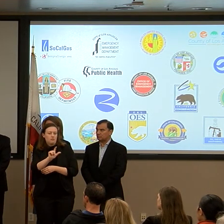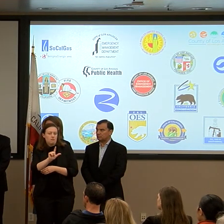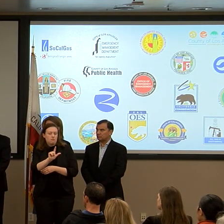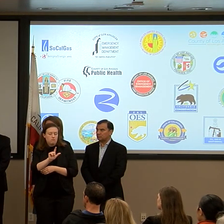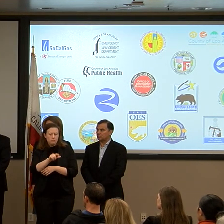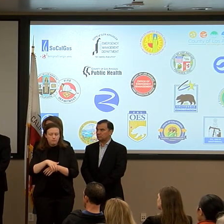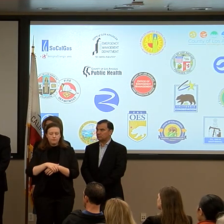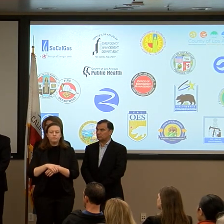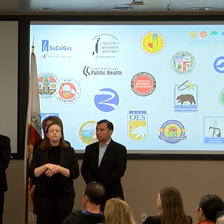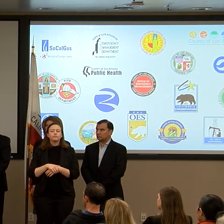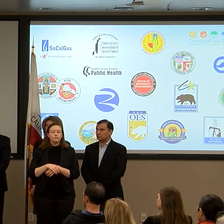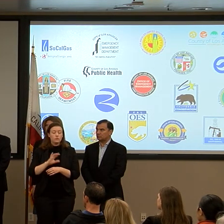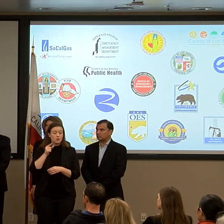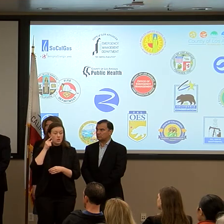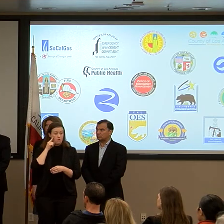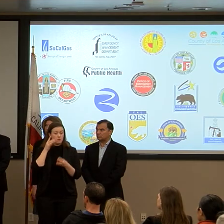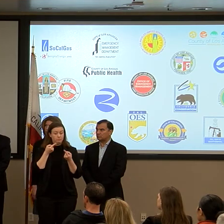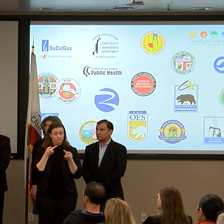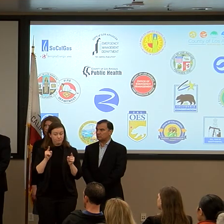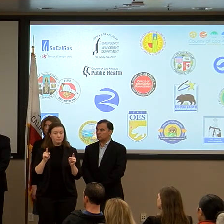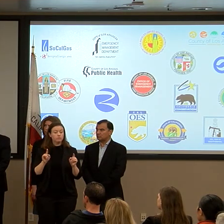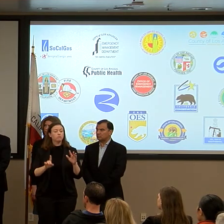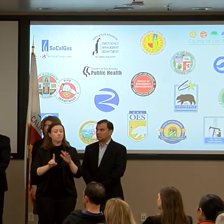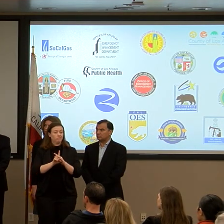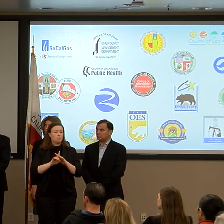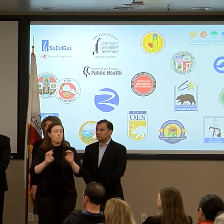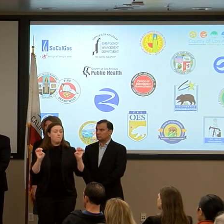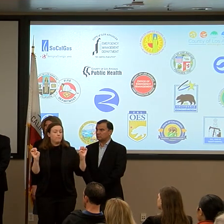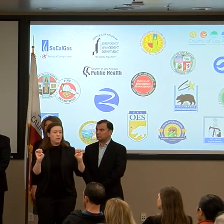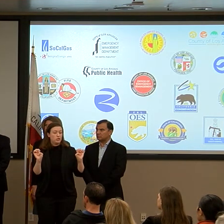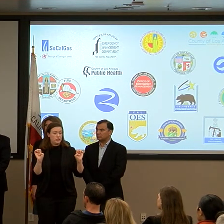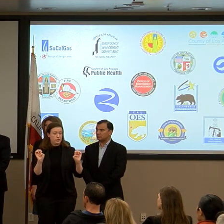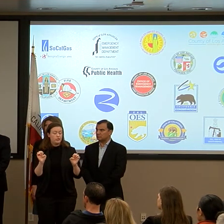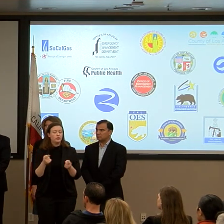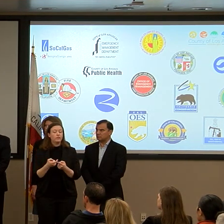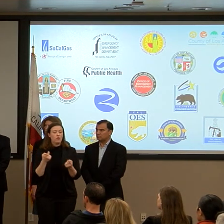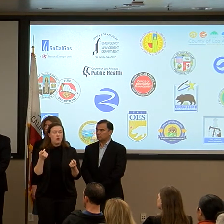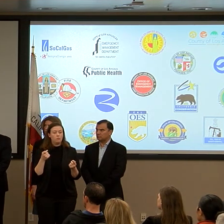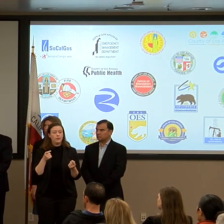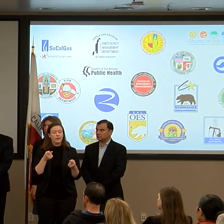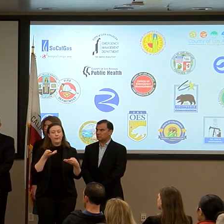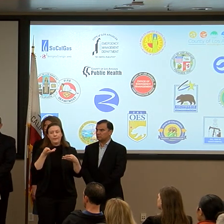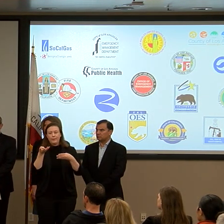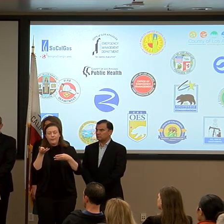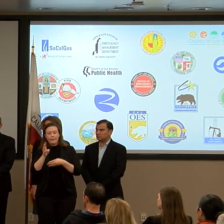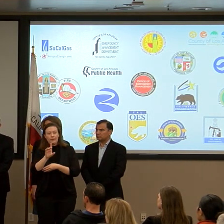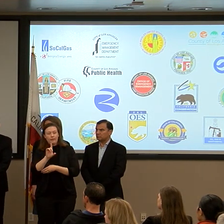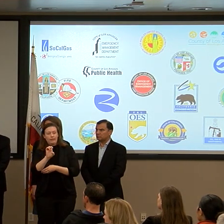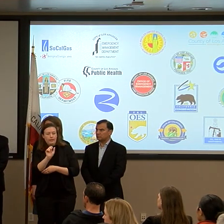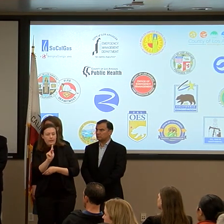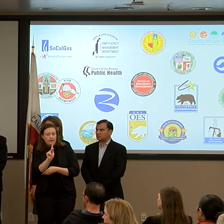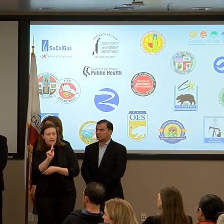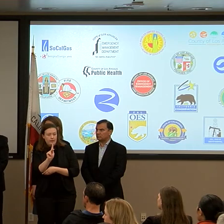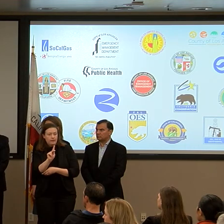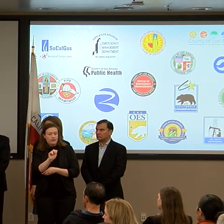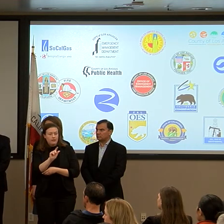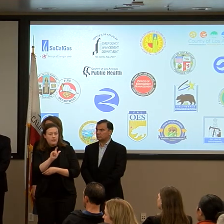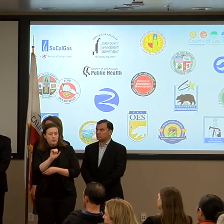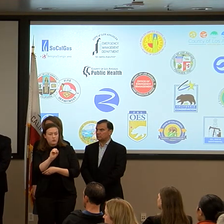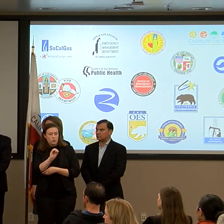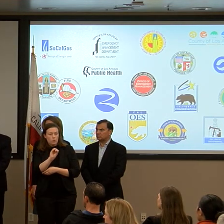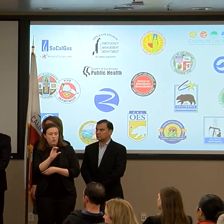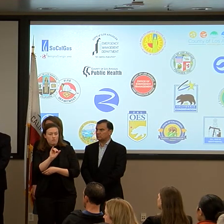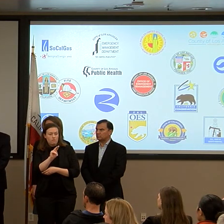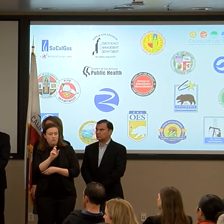governor's proclamation of an emergency arising from the uncontrolled gas flow here at Aliso Canyon, we immediately issued